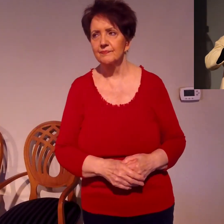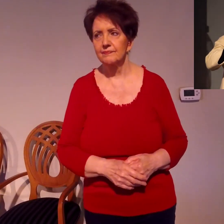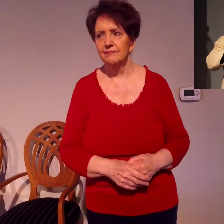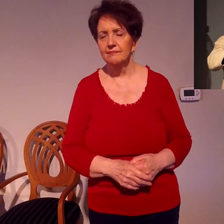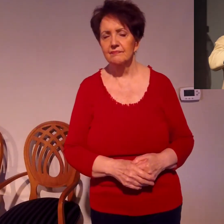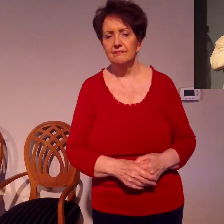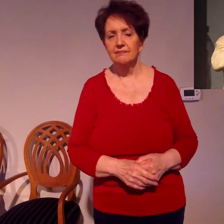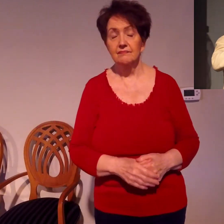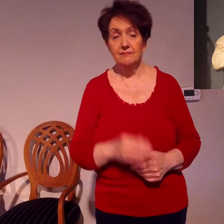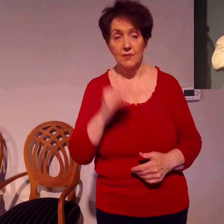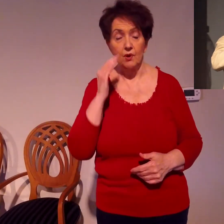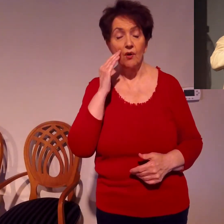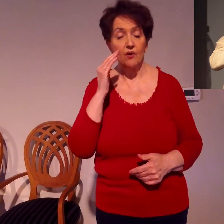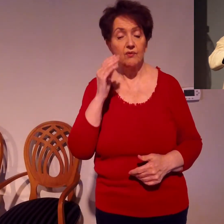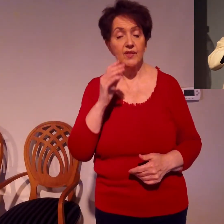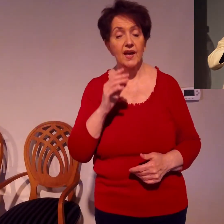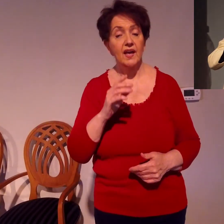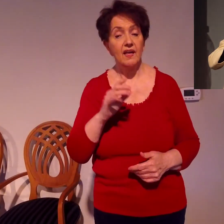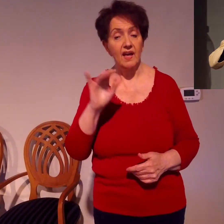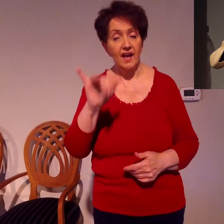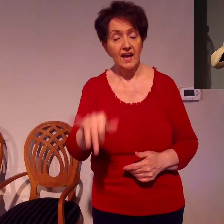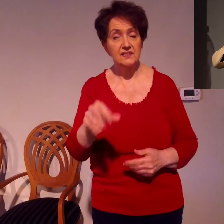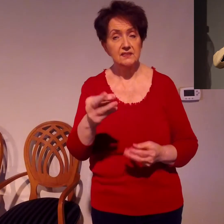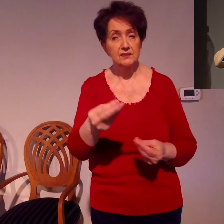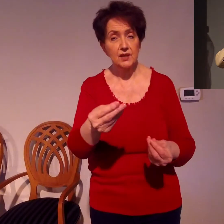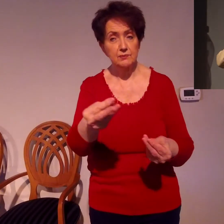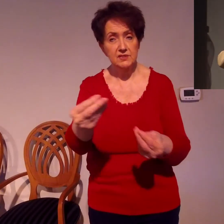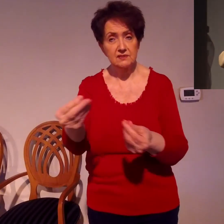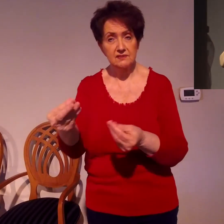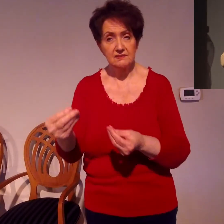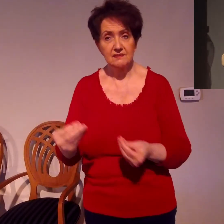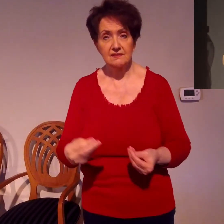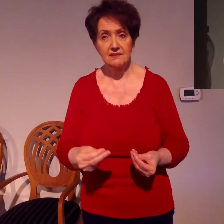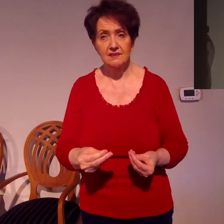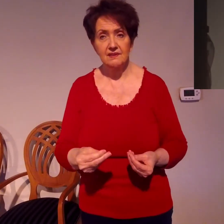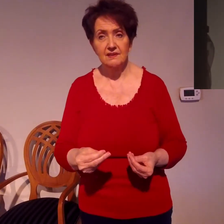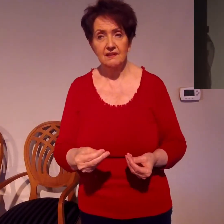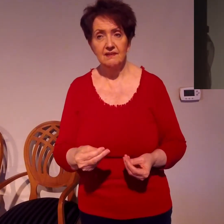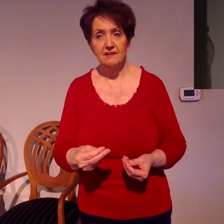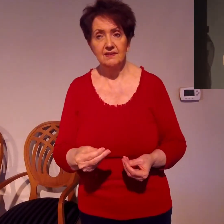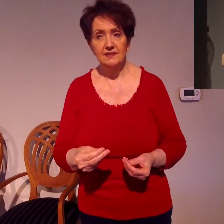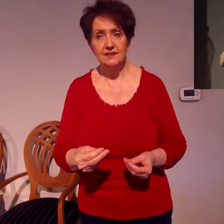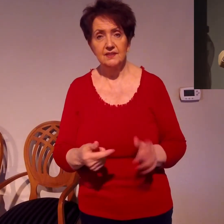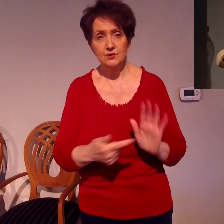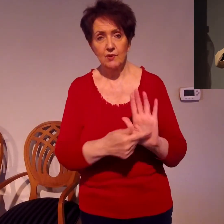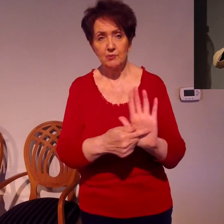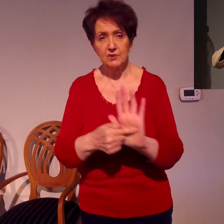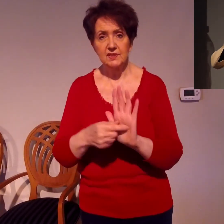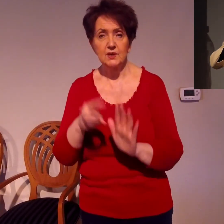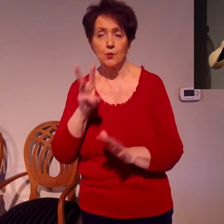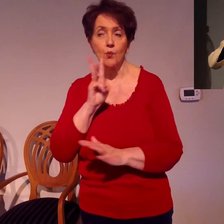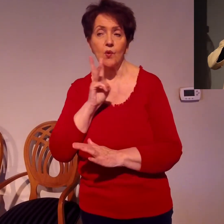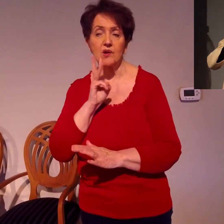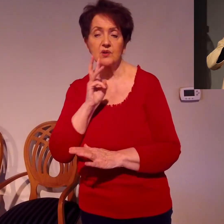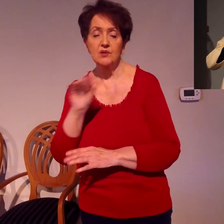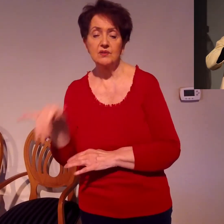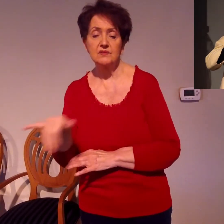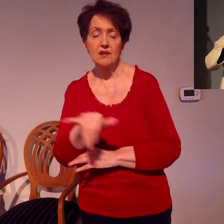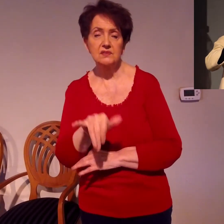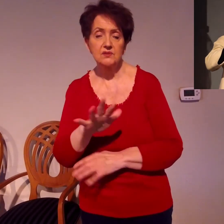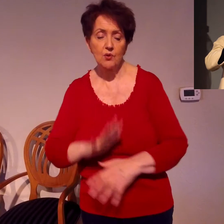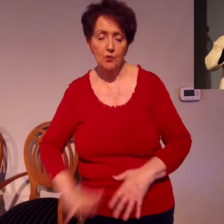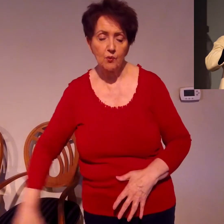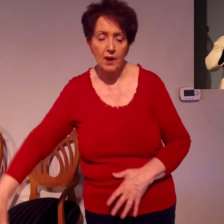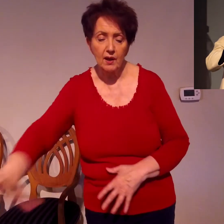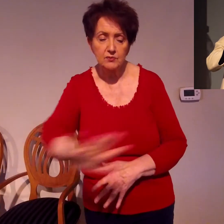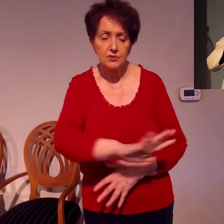Now know that divine oceanic substance that is visually representing water is also surrounding you. You